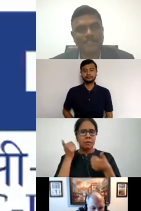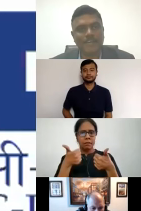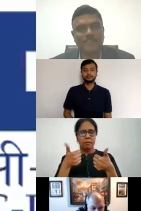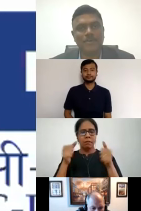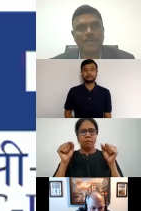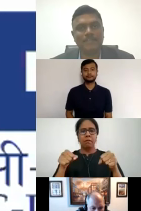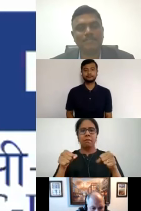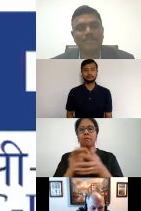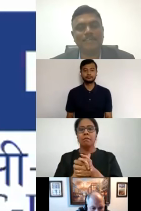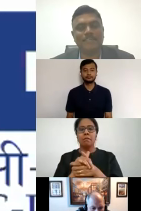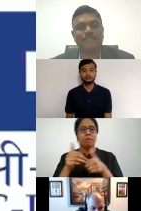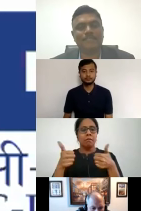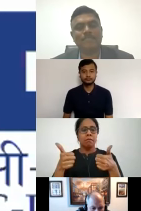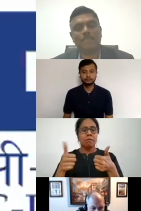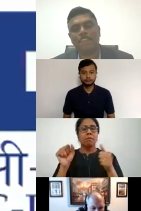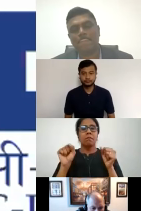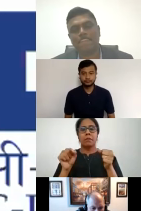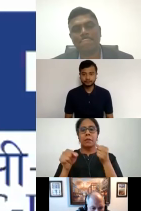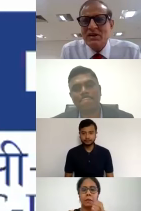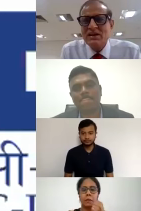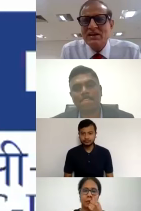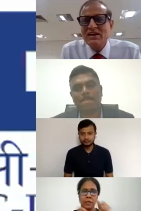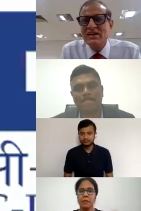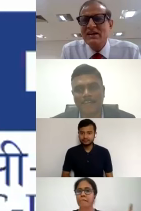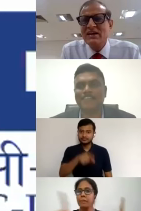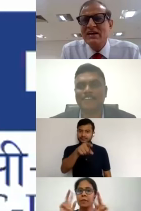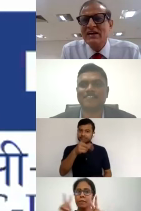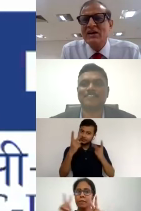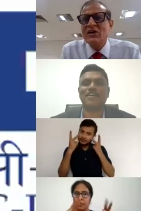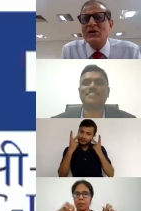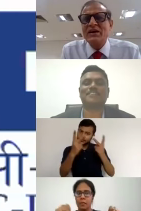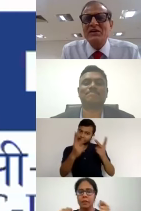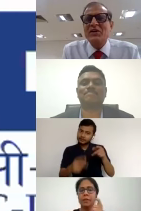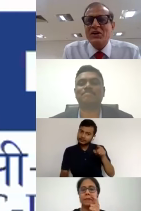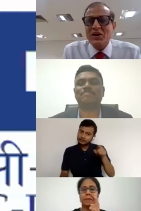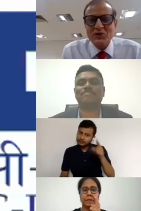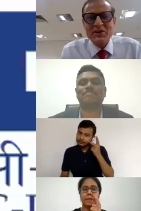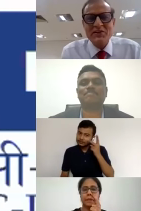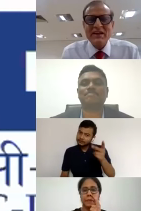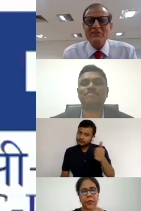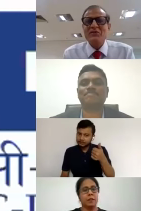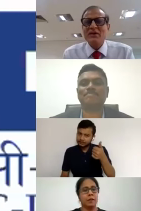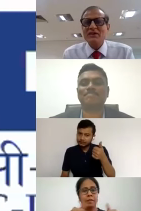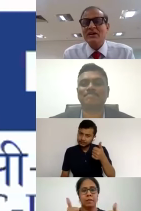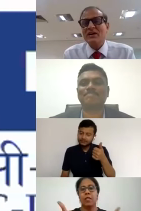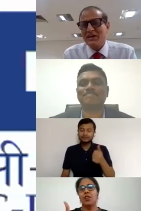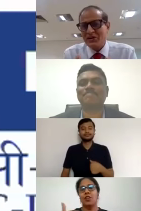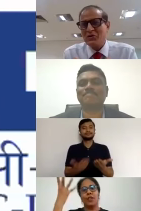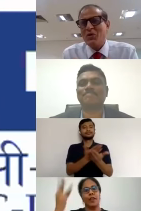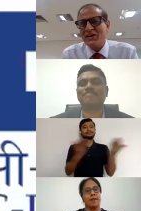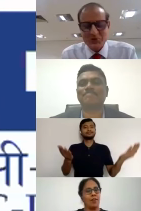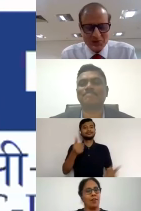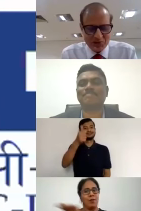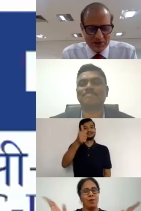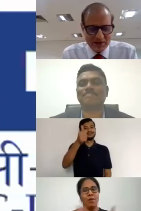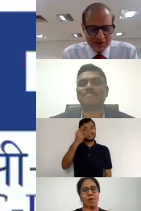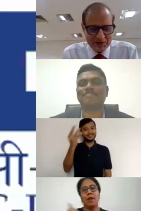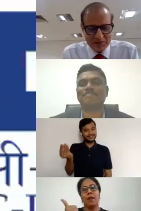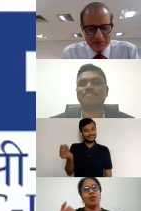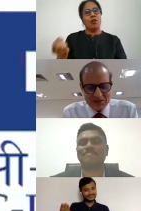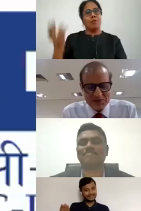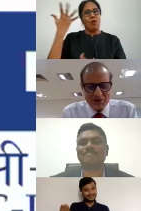Yes. My screen is visible? Yes, it is. Go ahead, Good evening, everyone, and good morning to